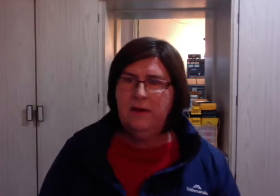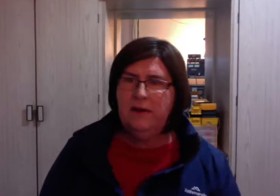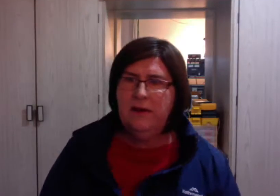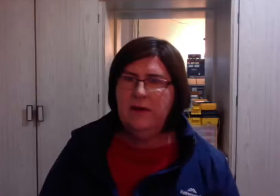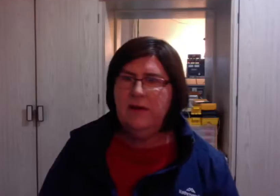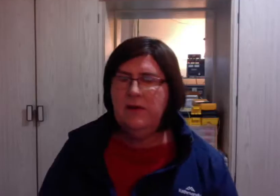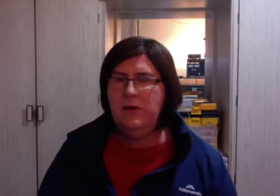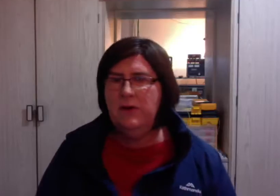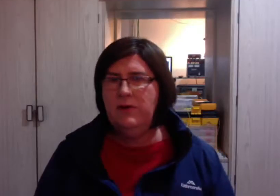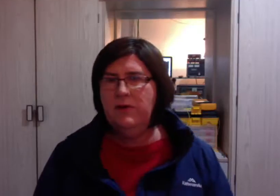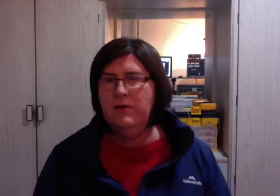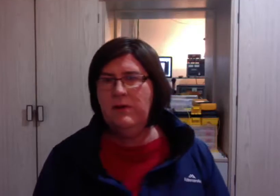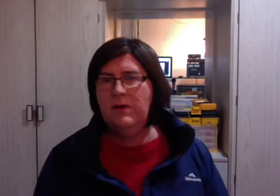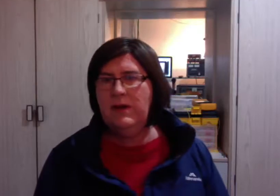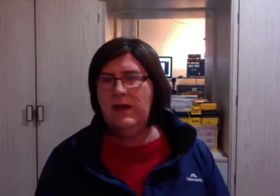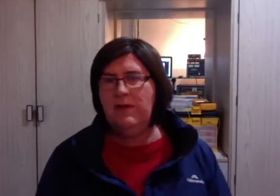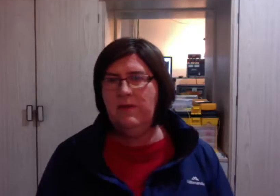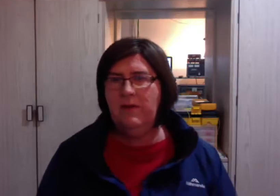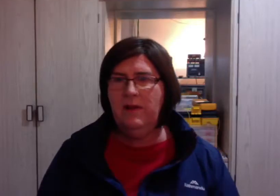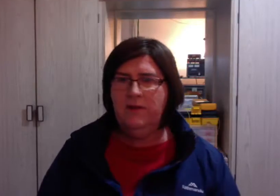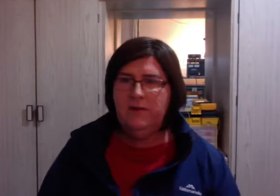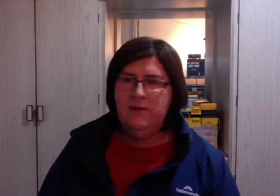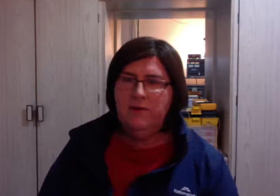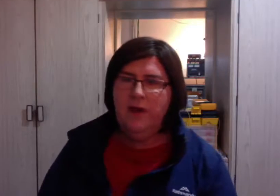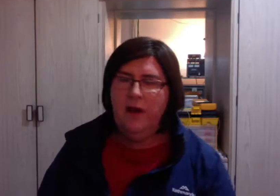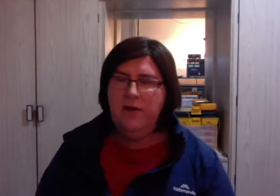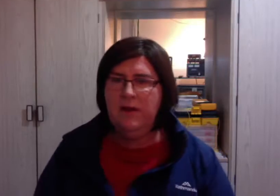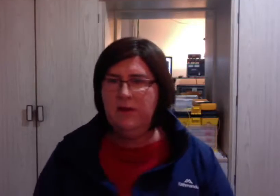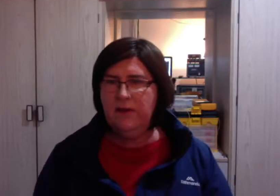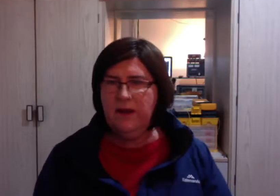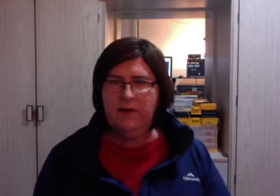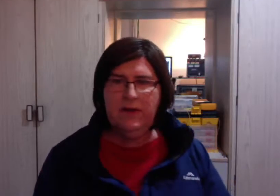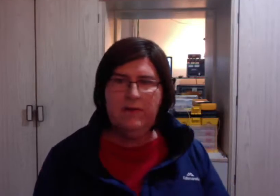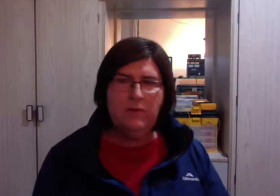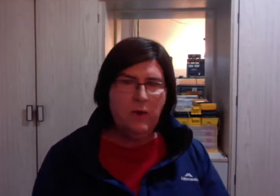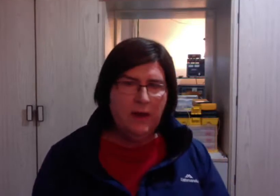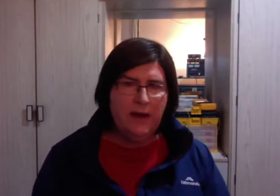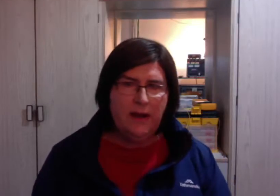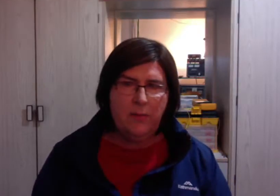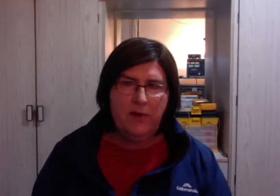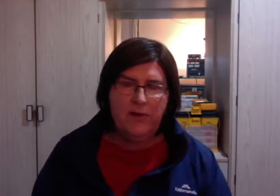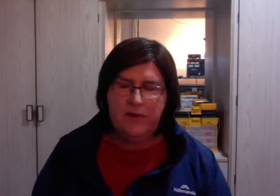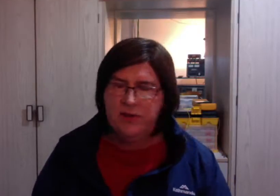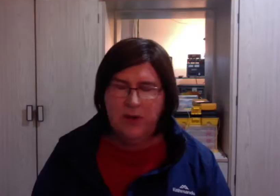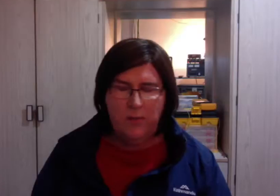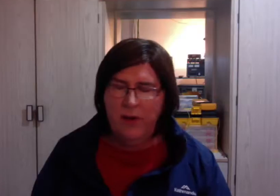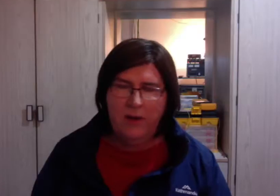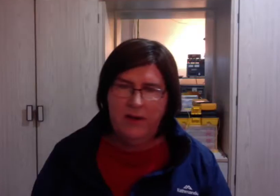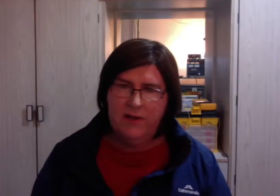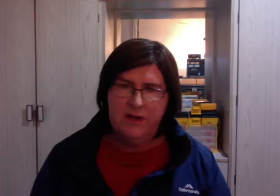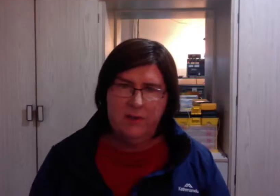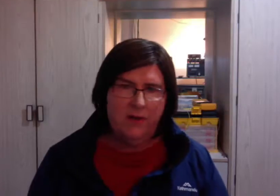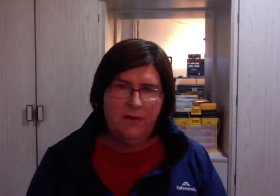Definitely you could get yourself one of those digital tyre things. And as I said, if you want to get a compressor, just don't buy one of the cheap ones, you